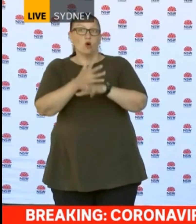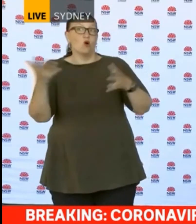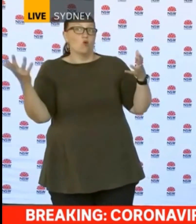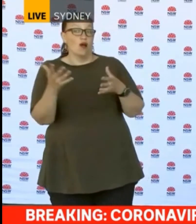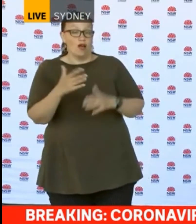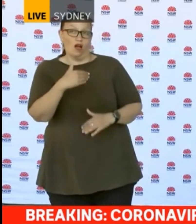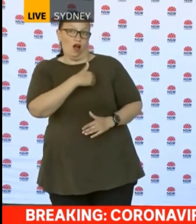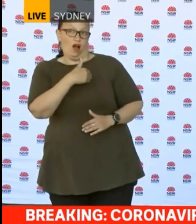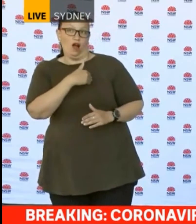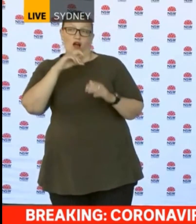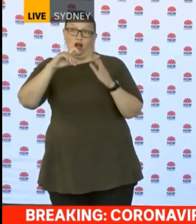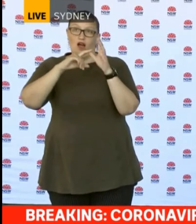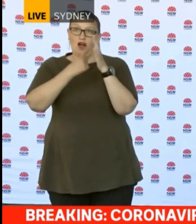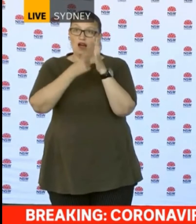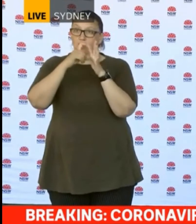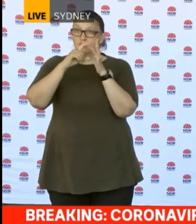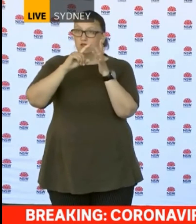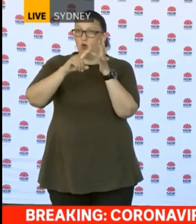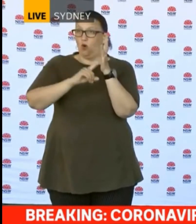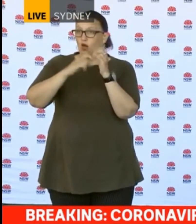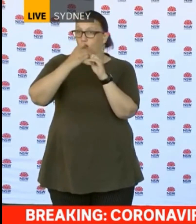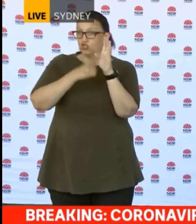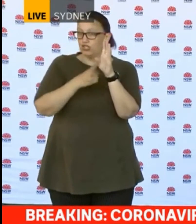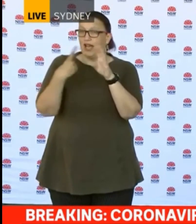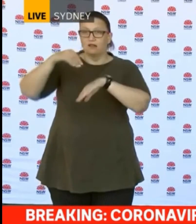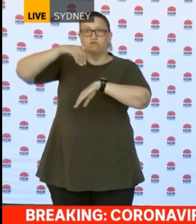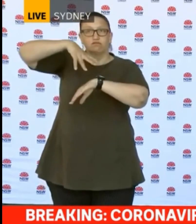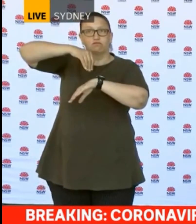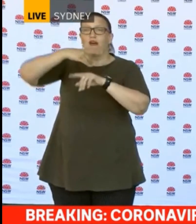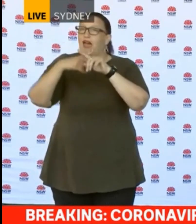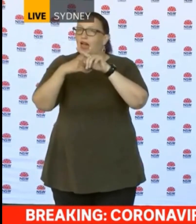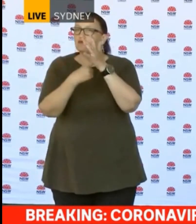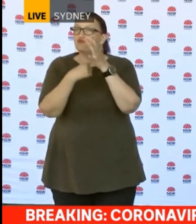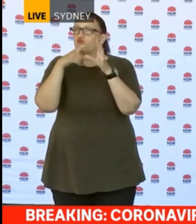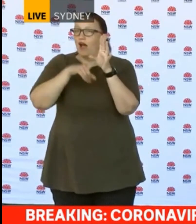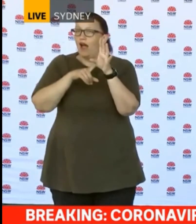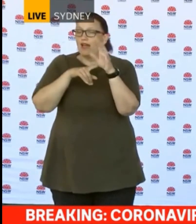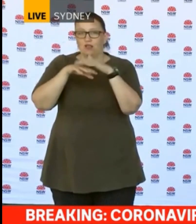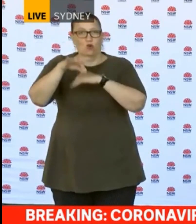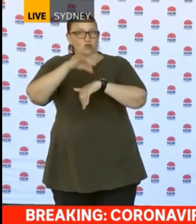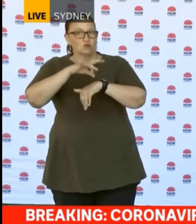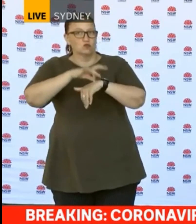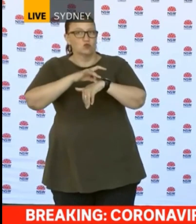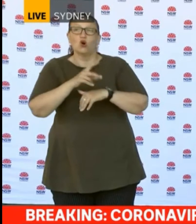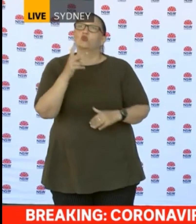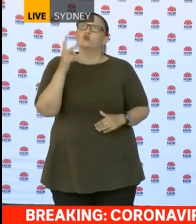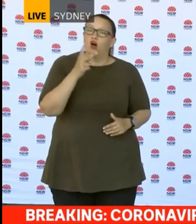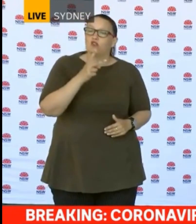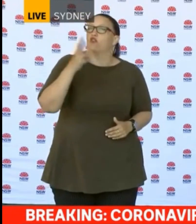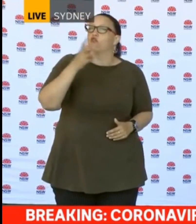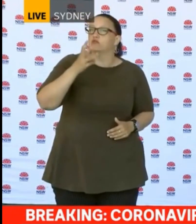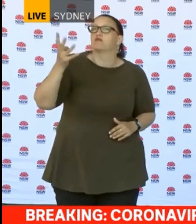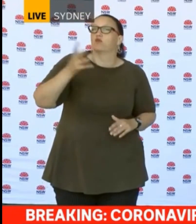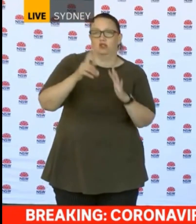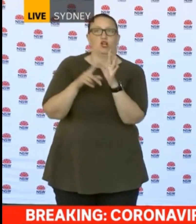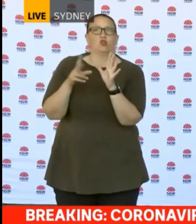whilst potentially infectious on the 12th, 13th and 14th of January. But the person's role involves minimal patient